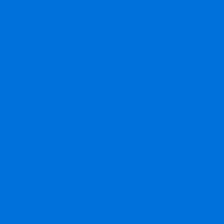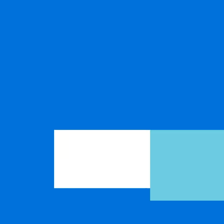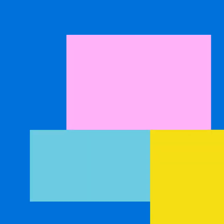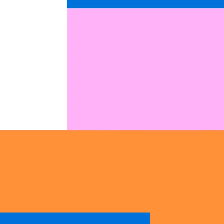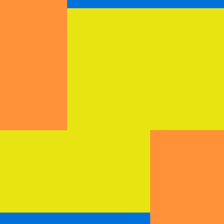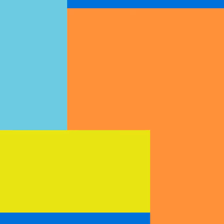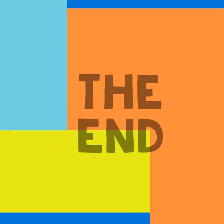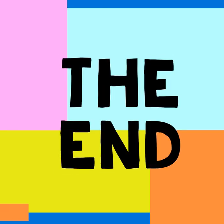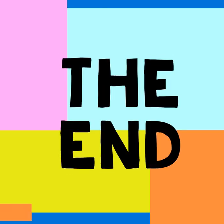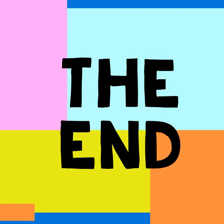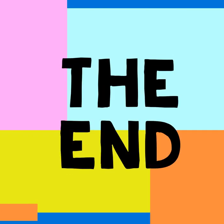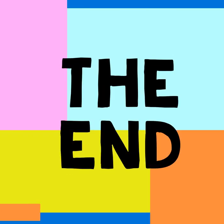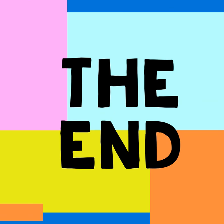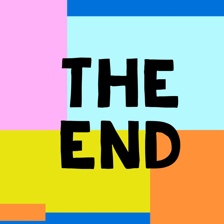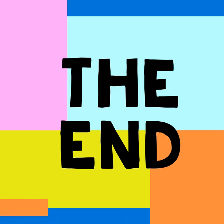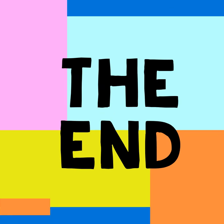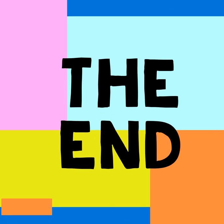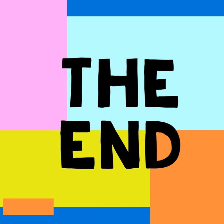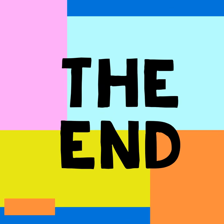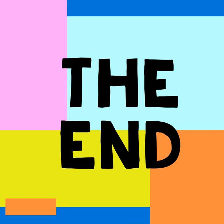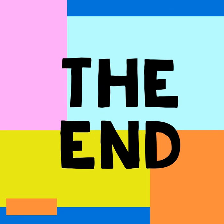Thank you.